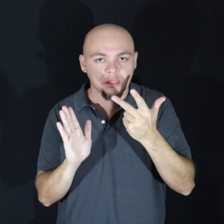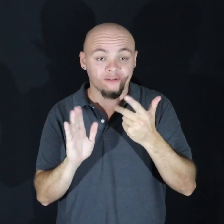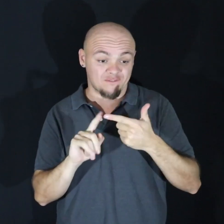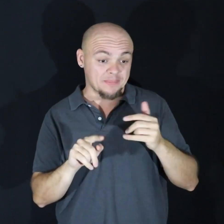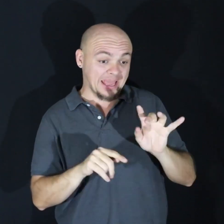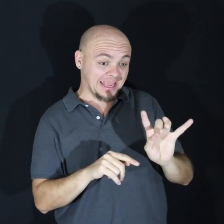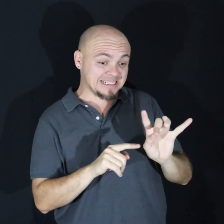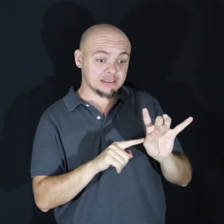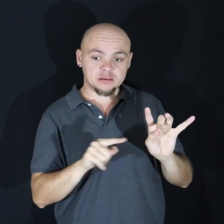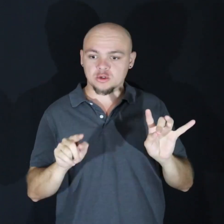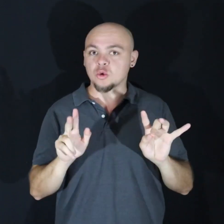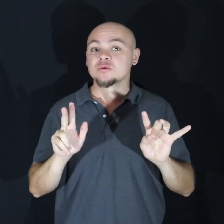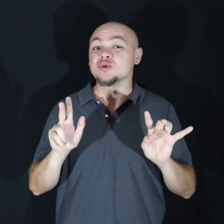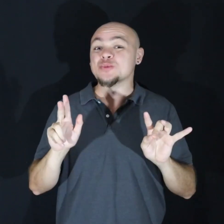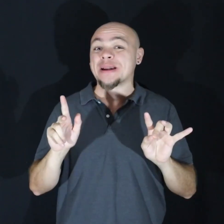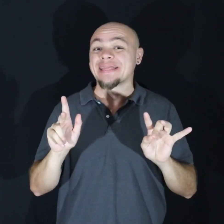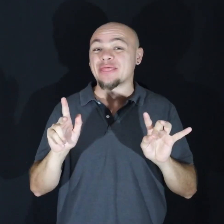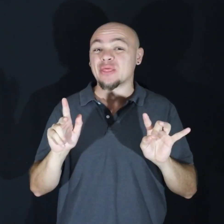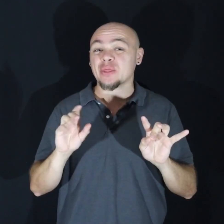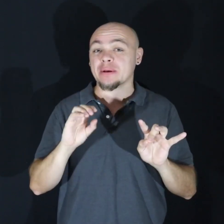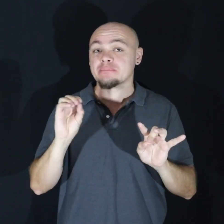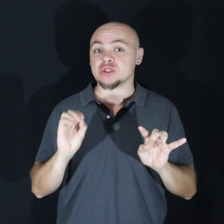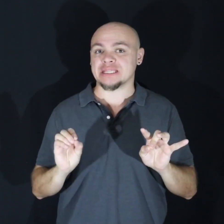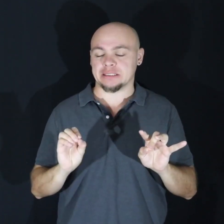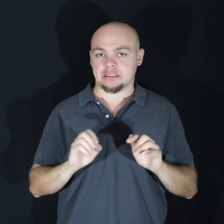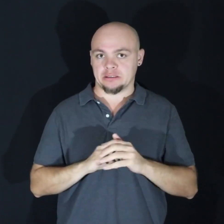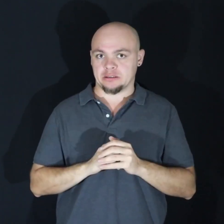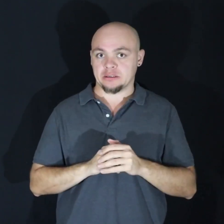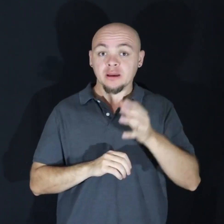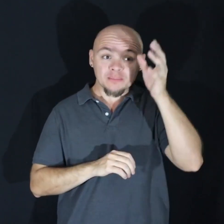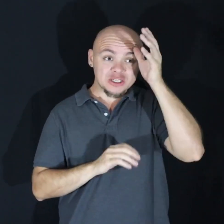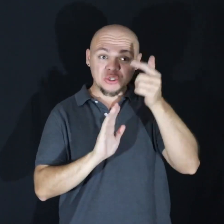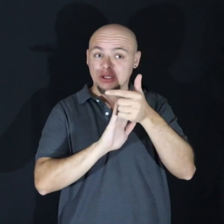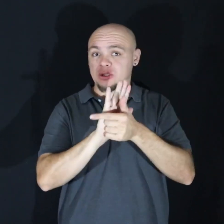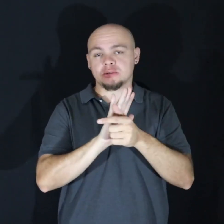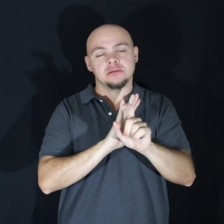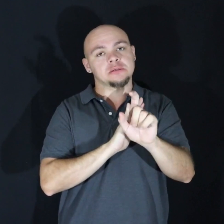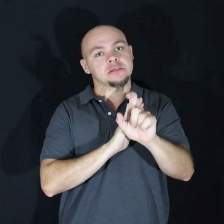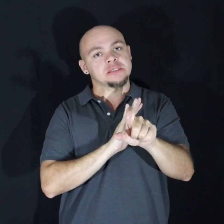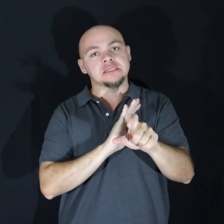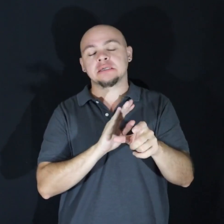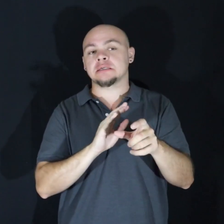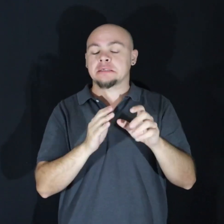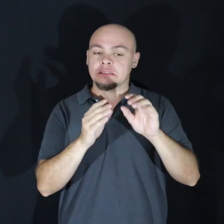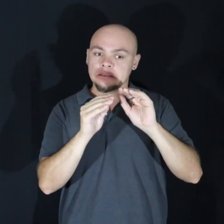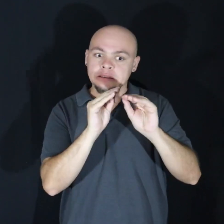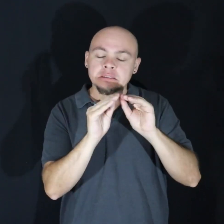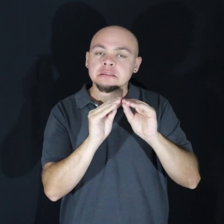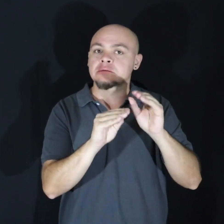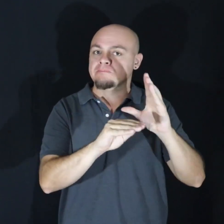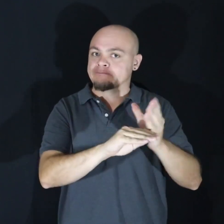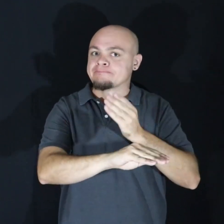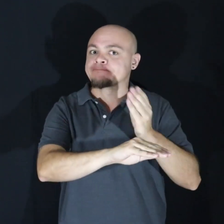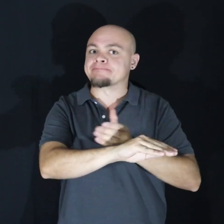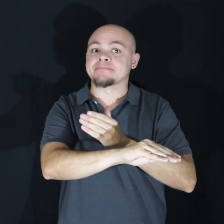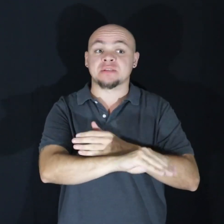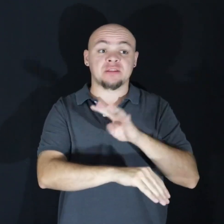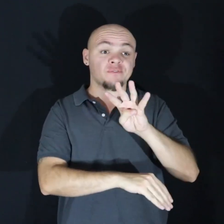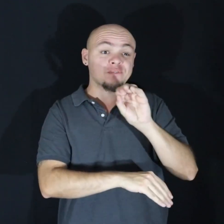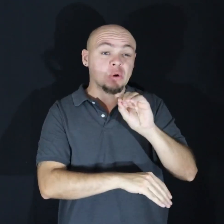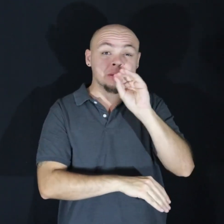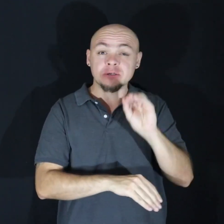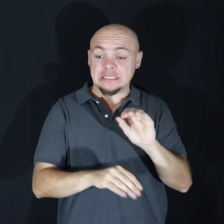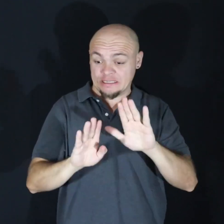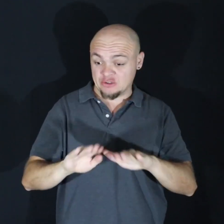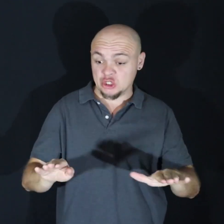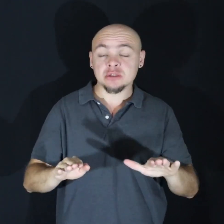8 to 23%. Paternity laws desperately need more reform to protect the 40% of